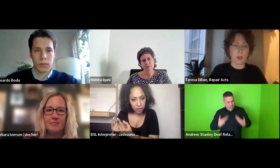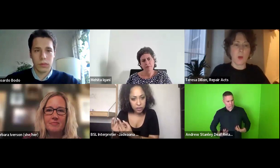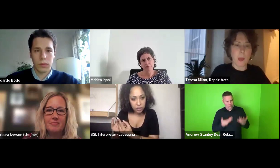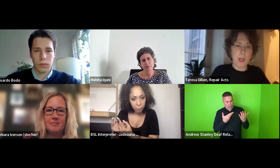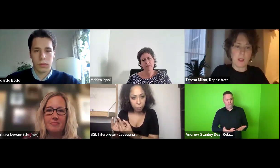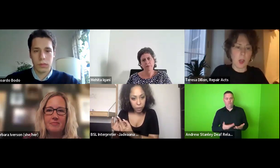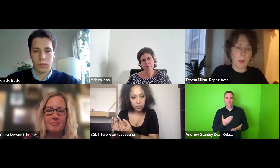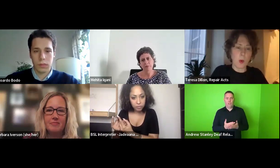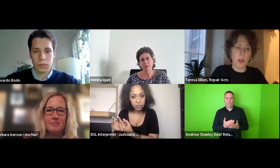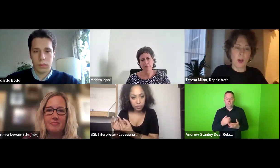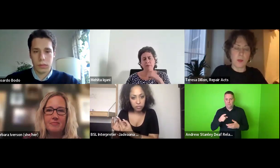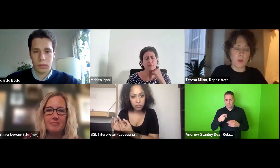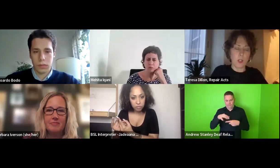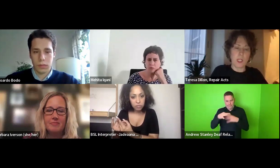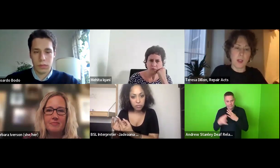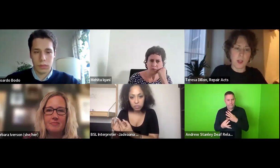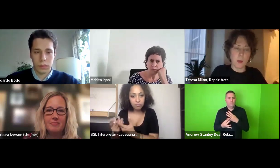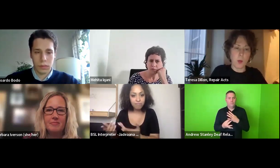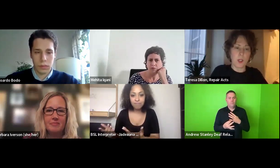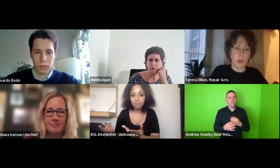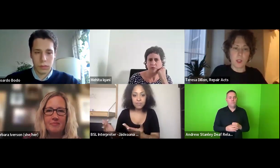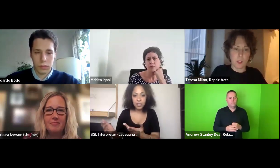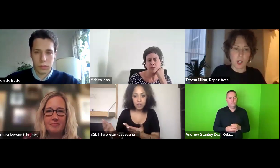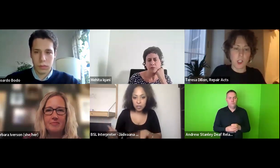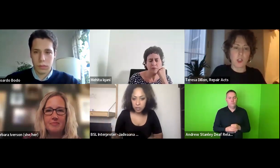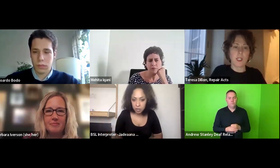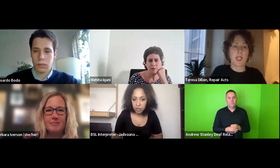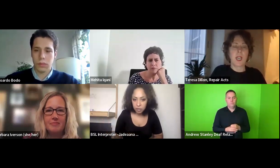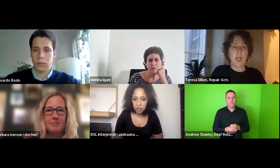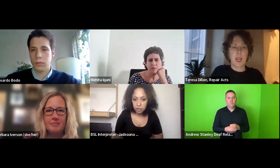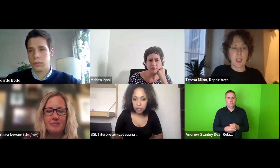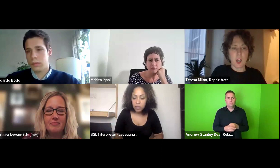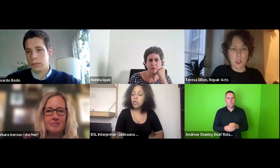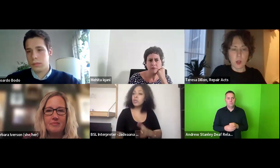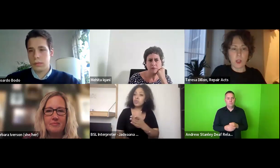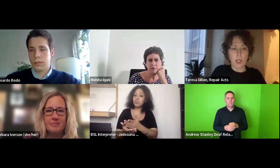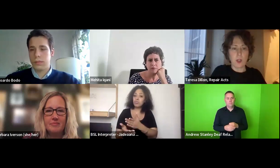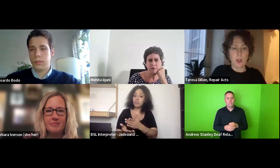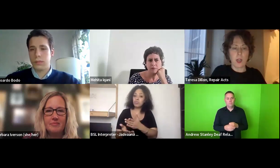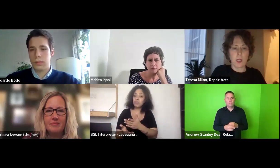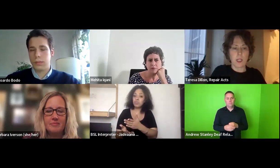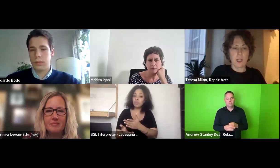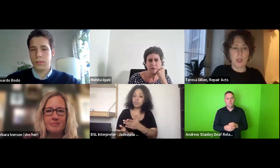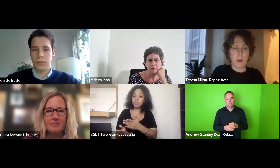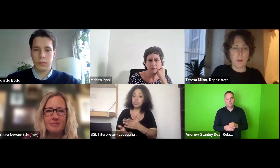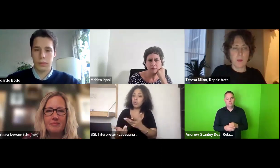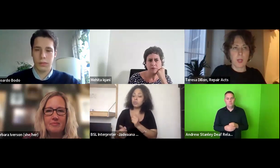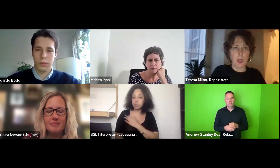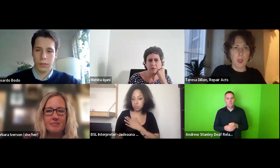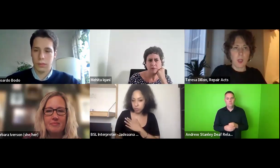There's, maybe a couple more that are 4 to 7 that at the moment are in different countries. Look towards how you can